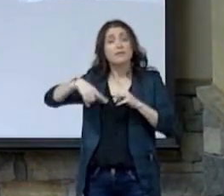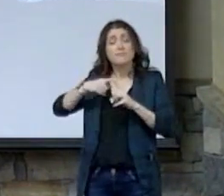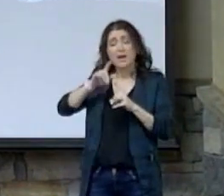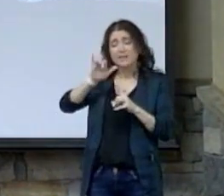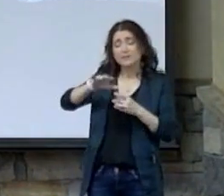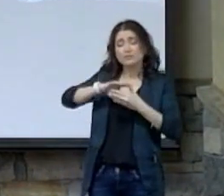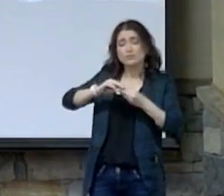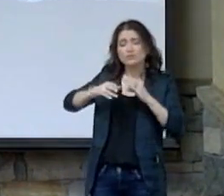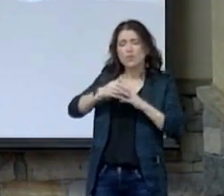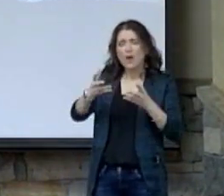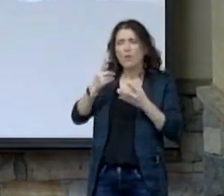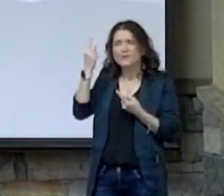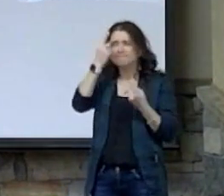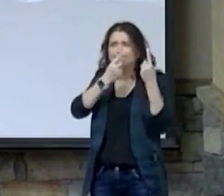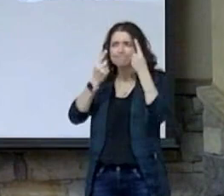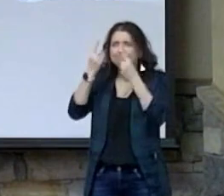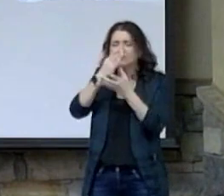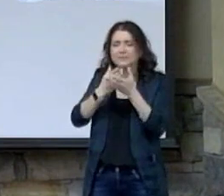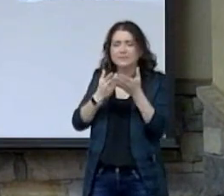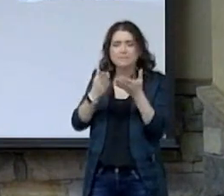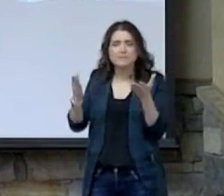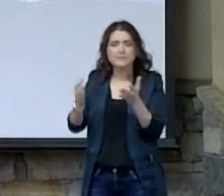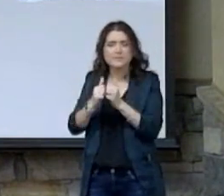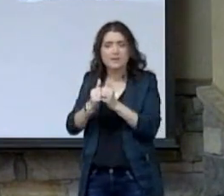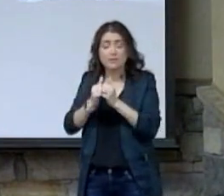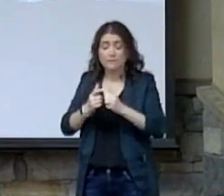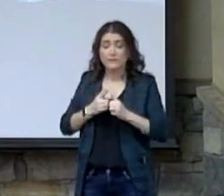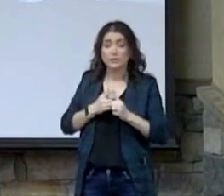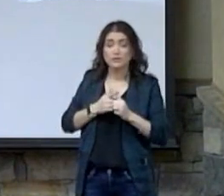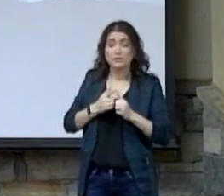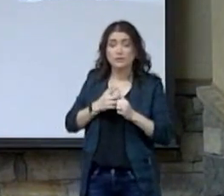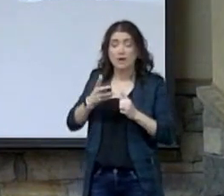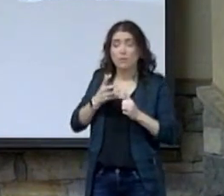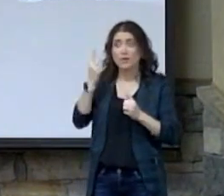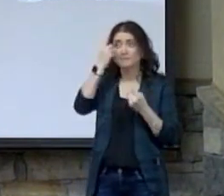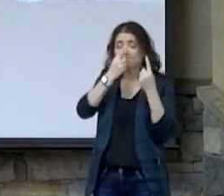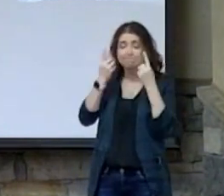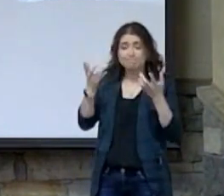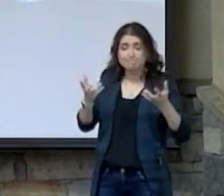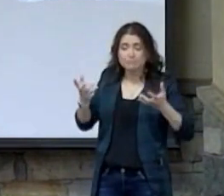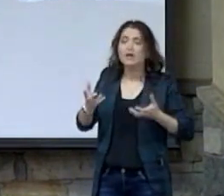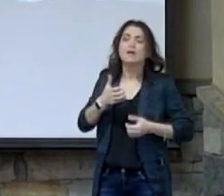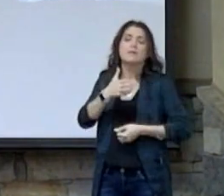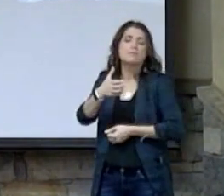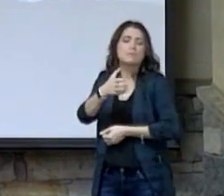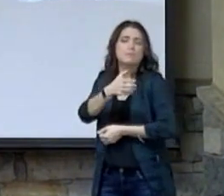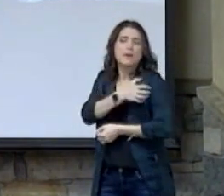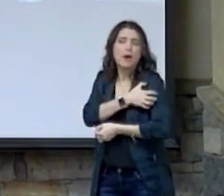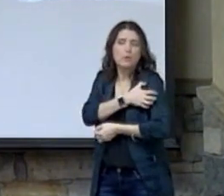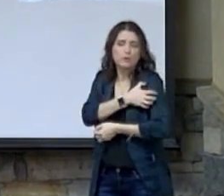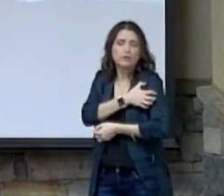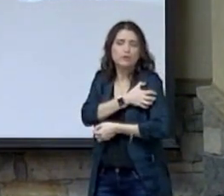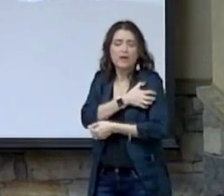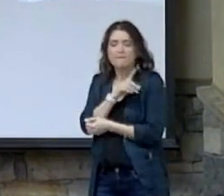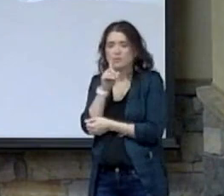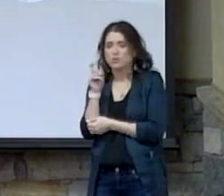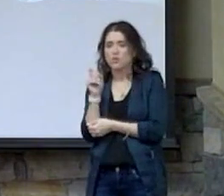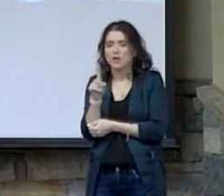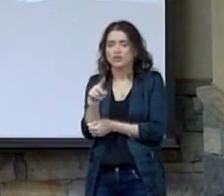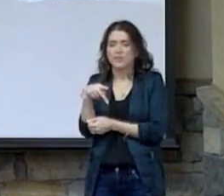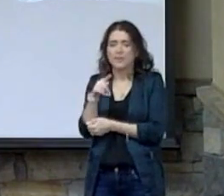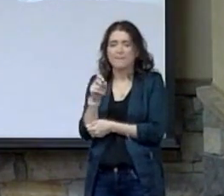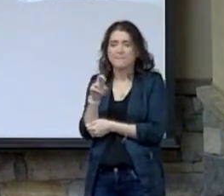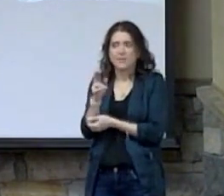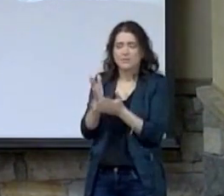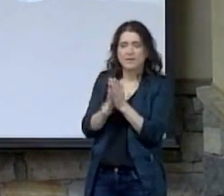want us to consider some things together. The first thing I want us to consider is this: the power of the question that Peter